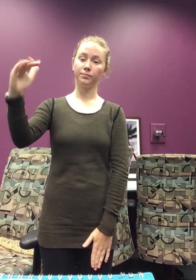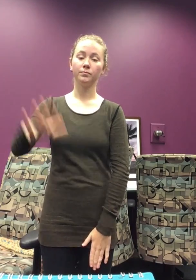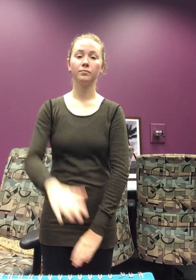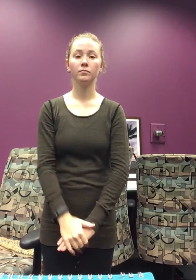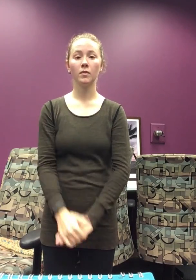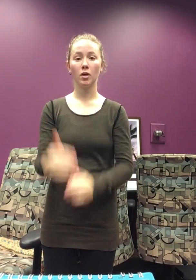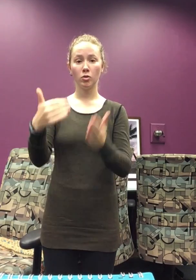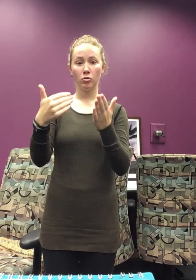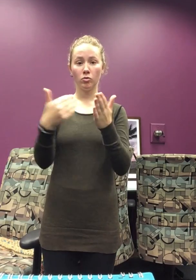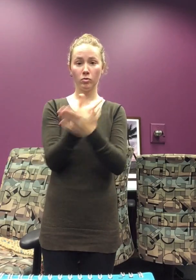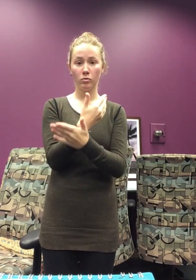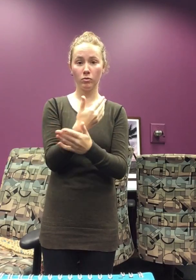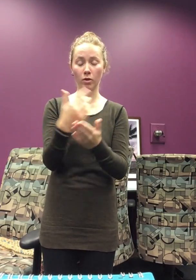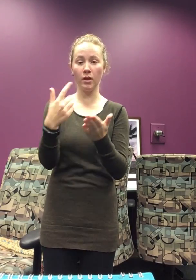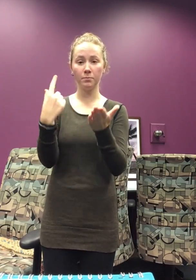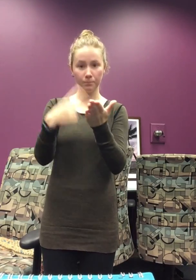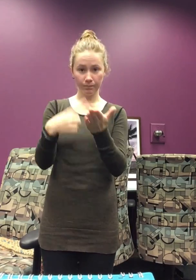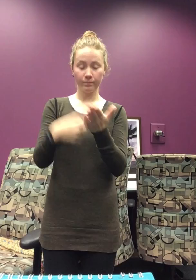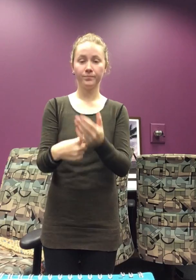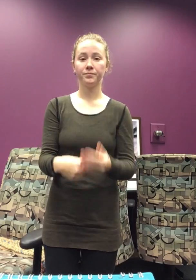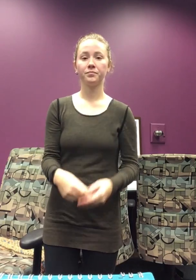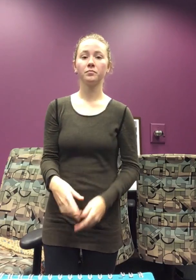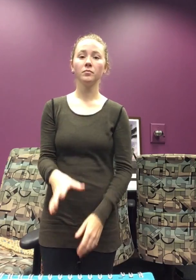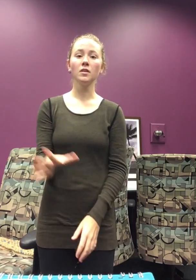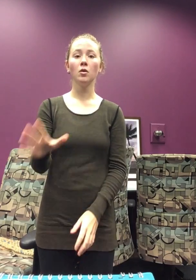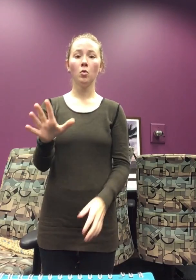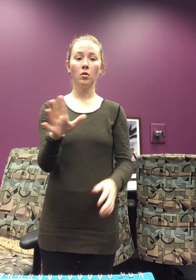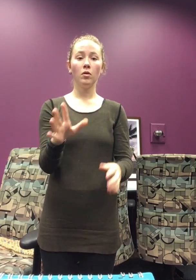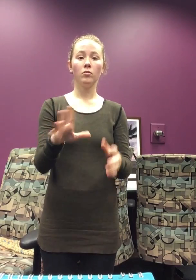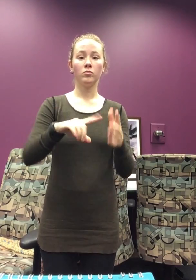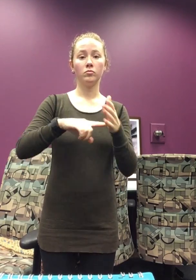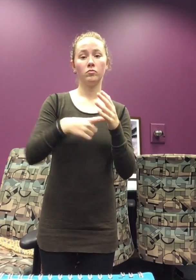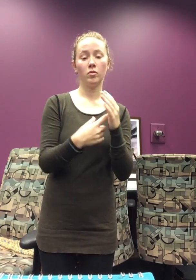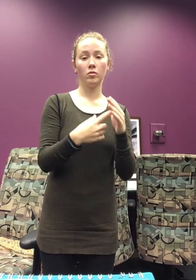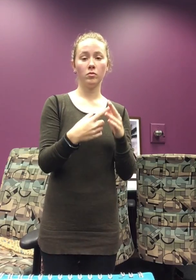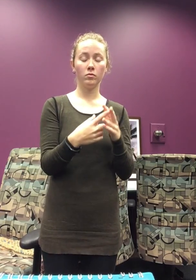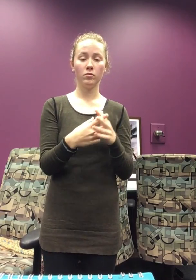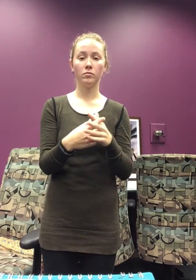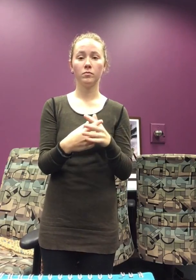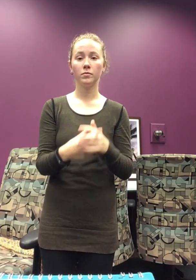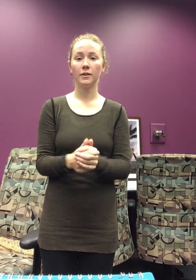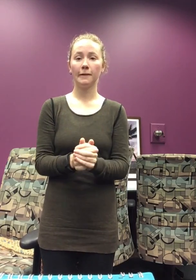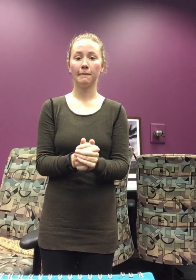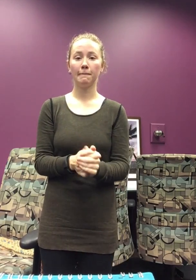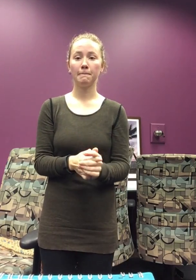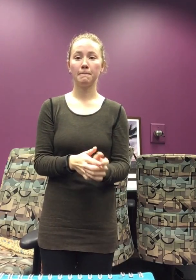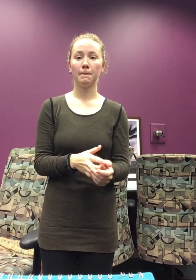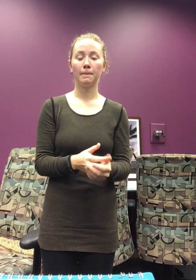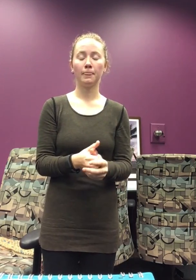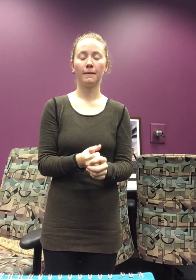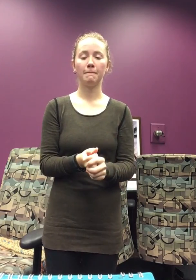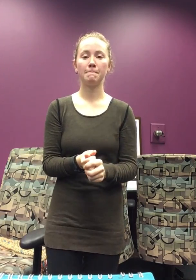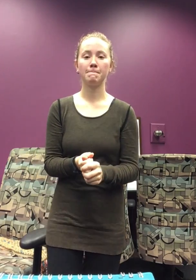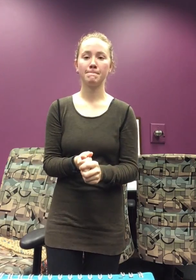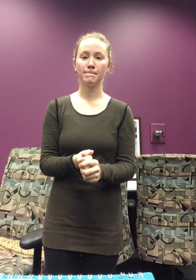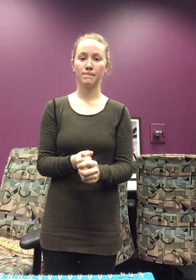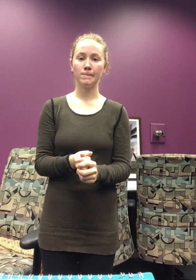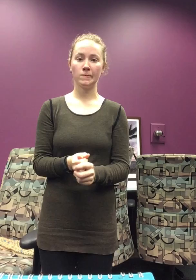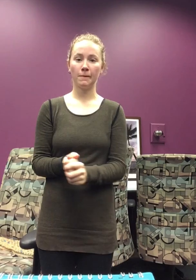stand up and stretch for a minute, and then we'll carry on. Boys and girls, in science today, we're going to talk about the digestive